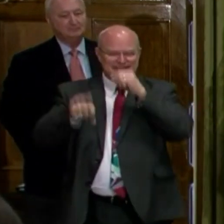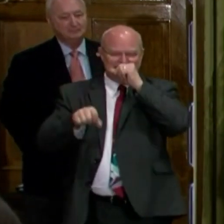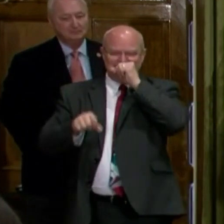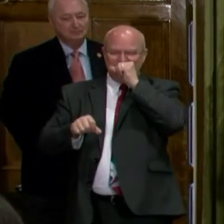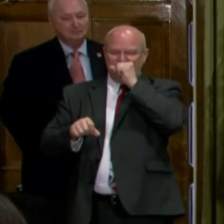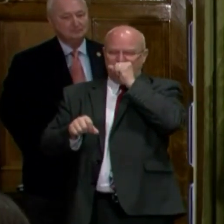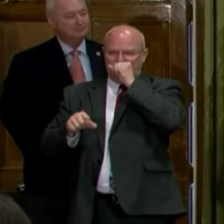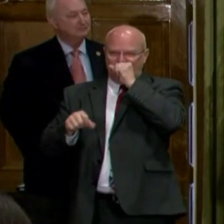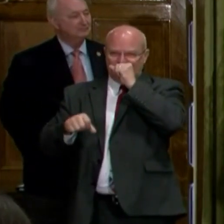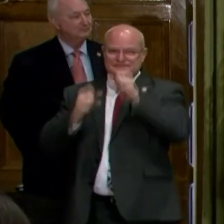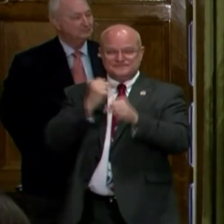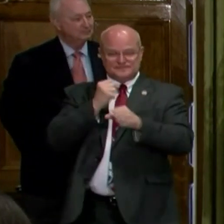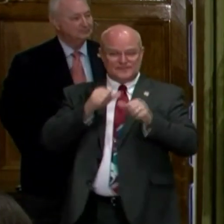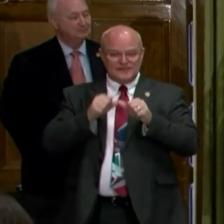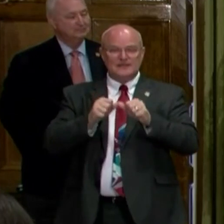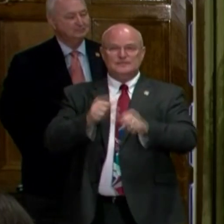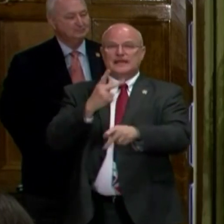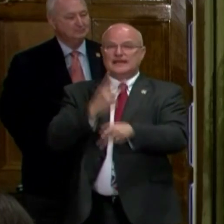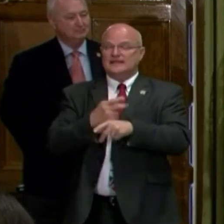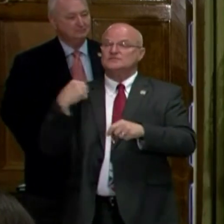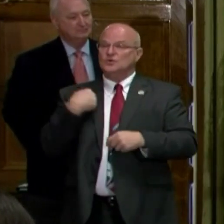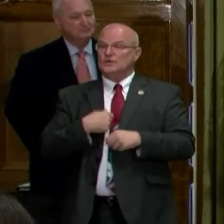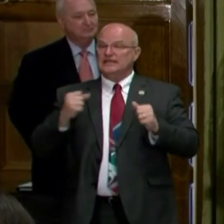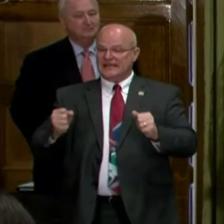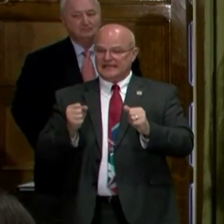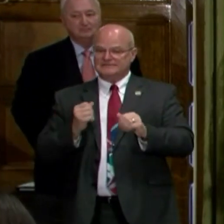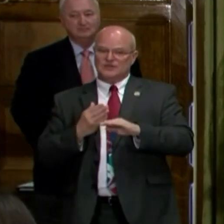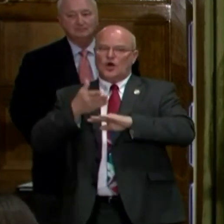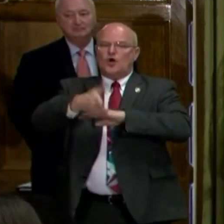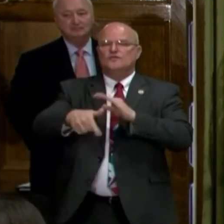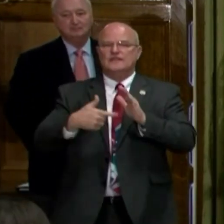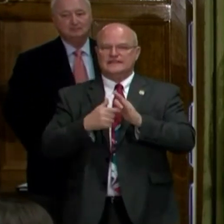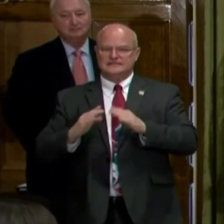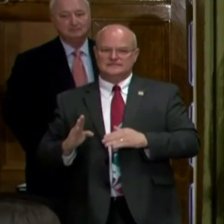to do, is to maintain that so we can get over this hump.